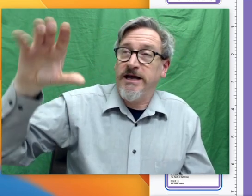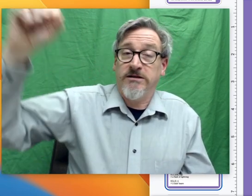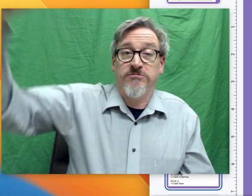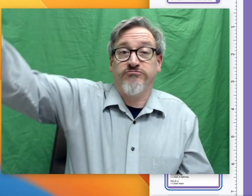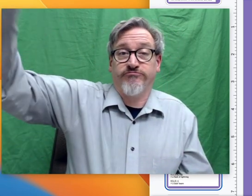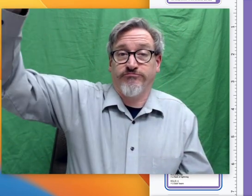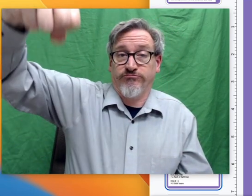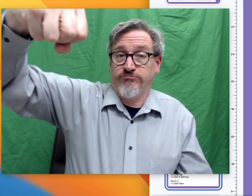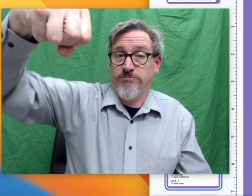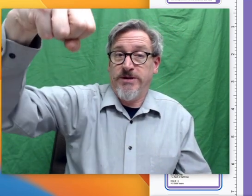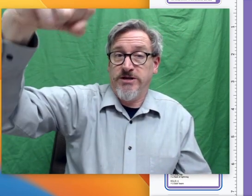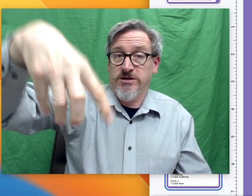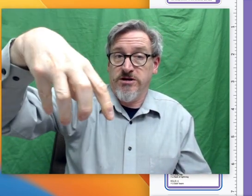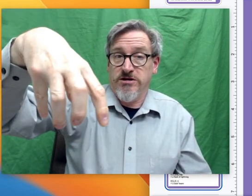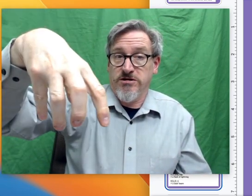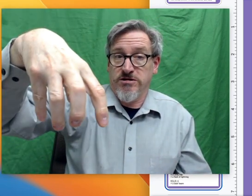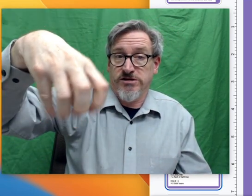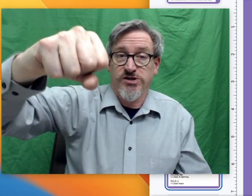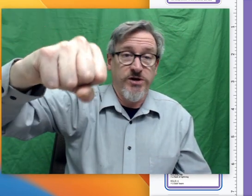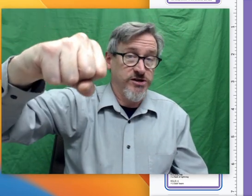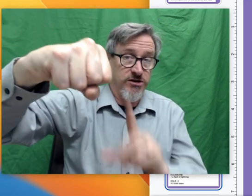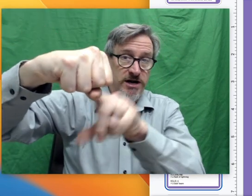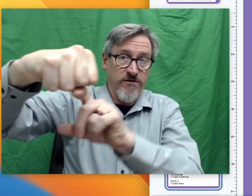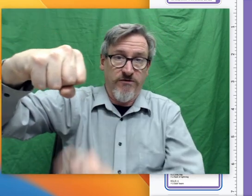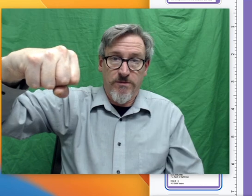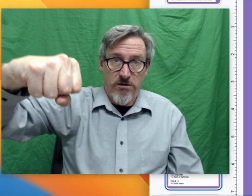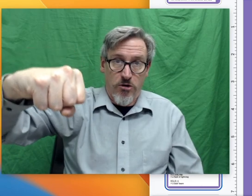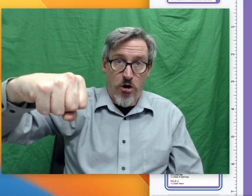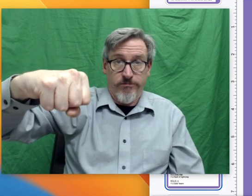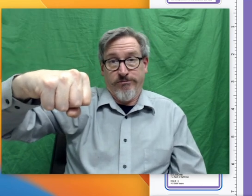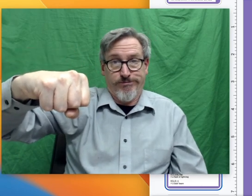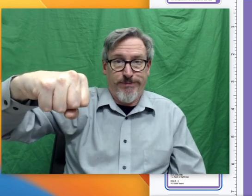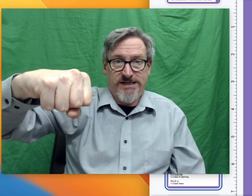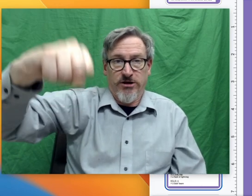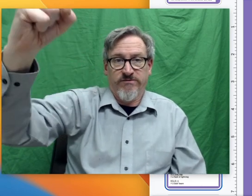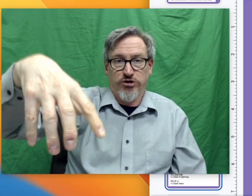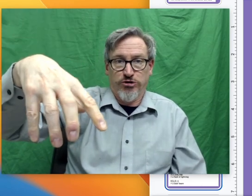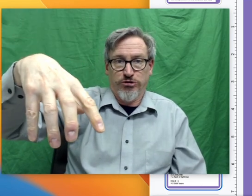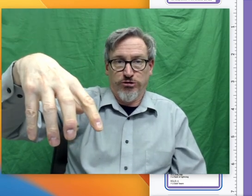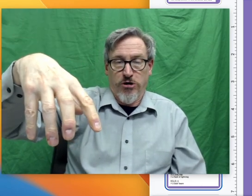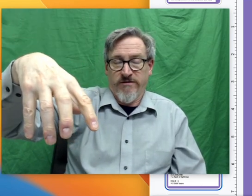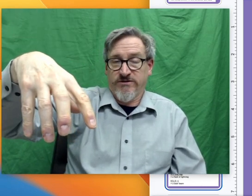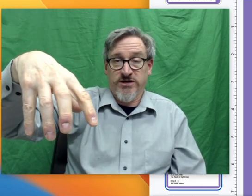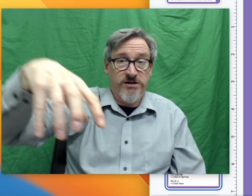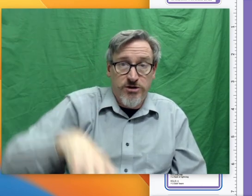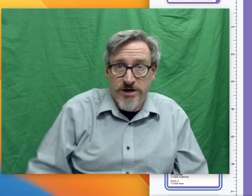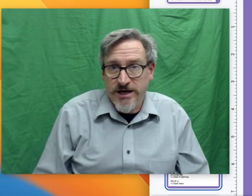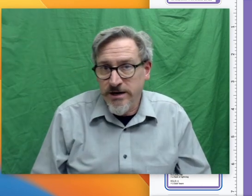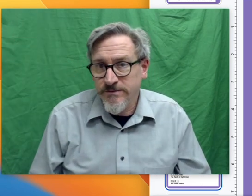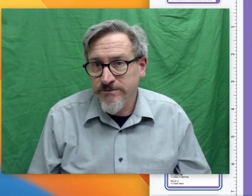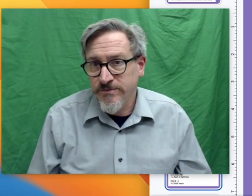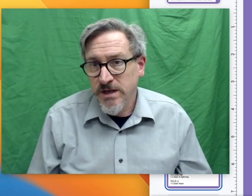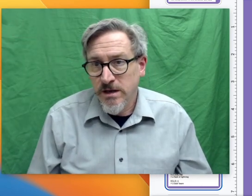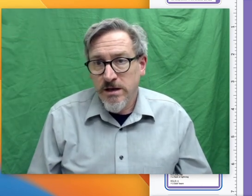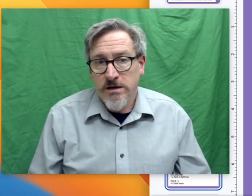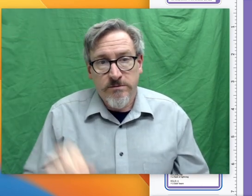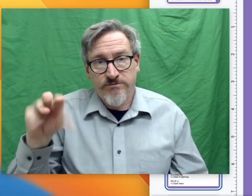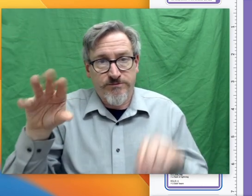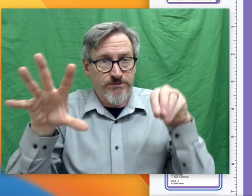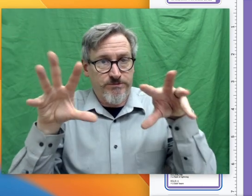spotlight, maybe. So you're starting out from basically off to turning it on.